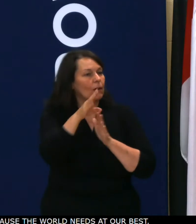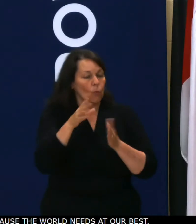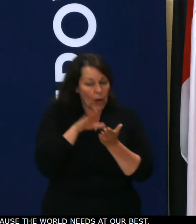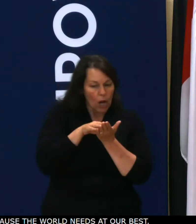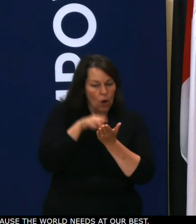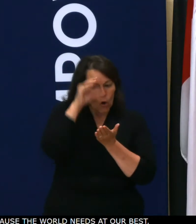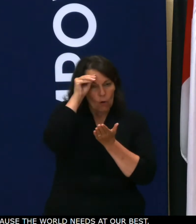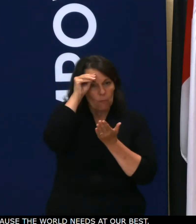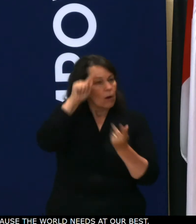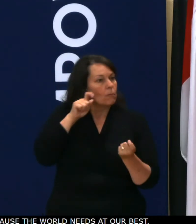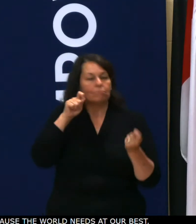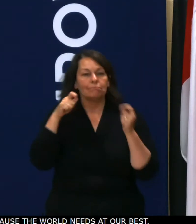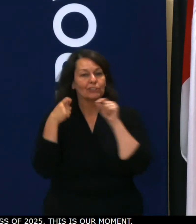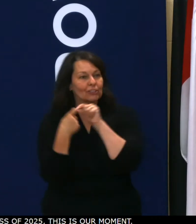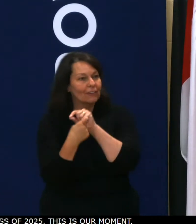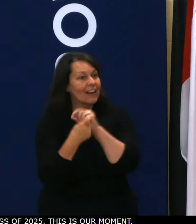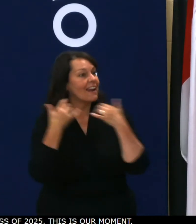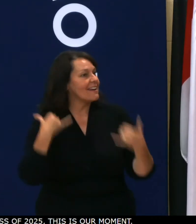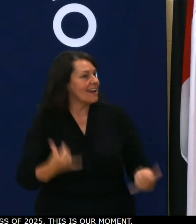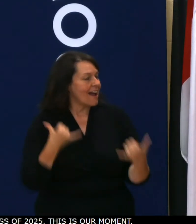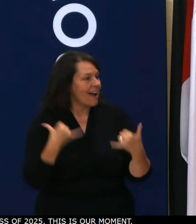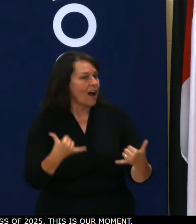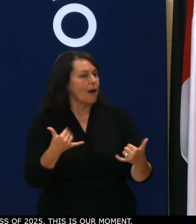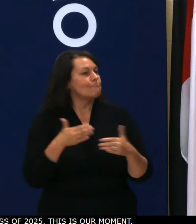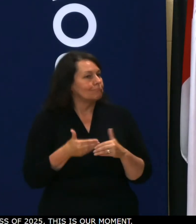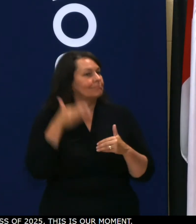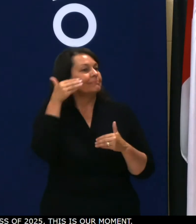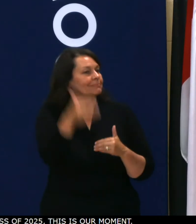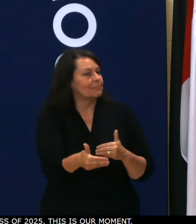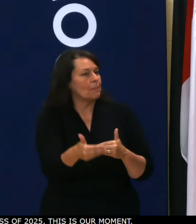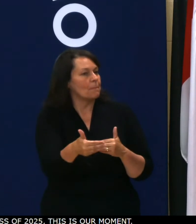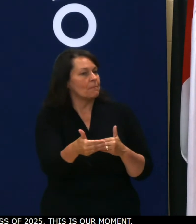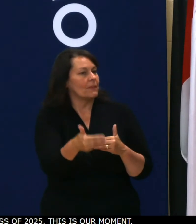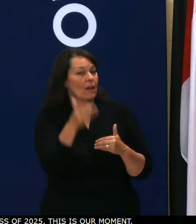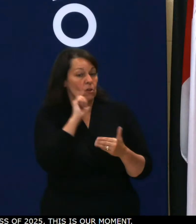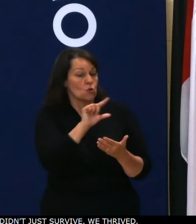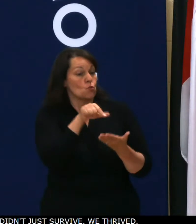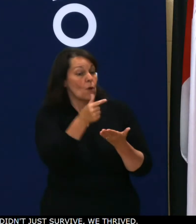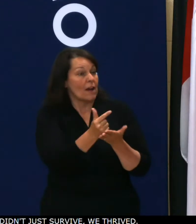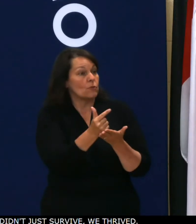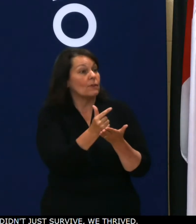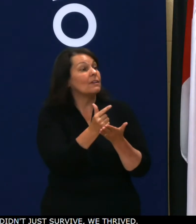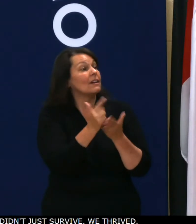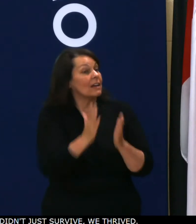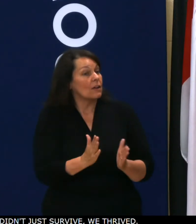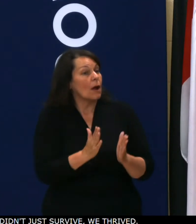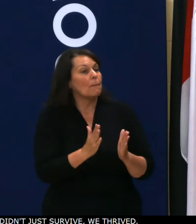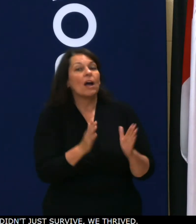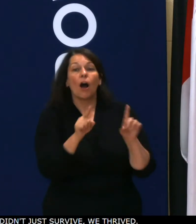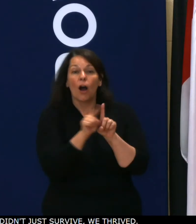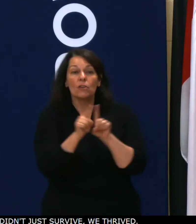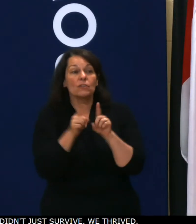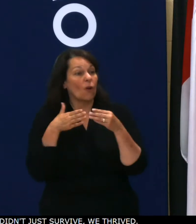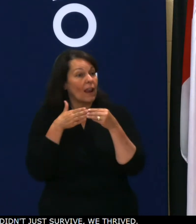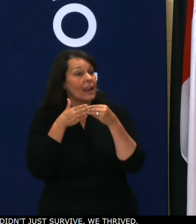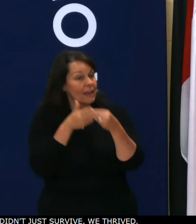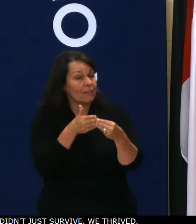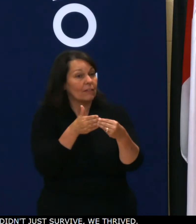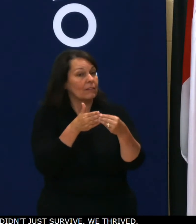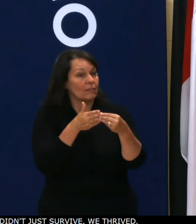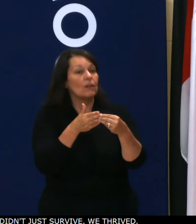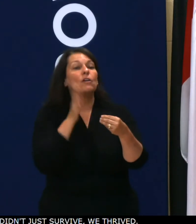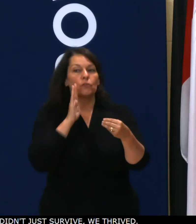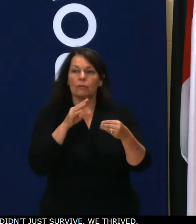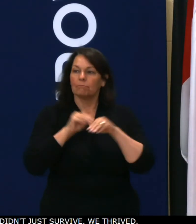we transformed. And now we step forward, not just as graduates, but as leaders ready to make a